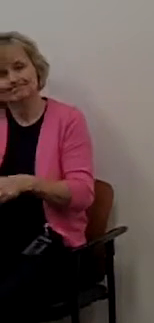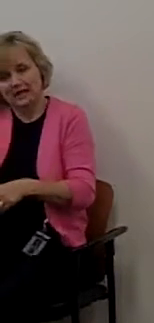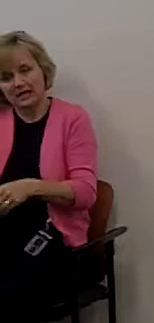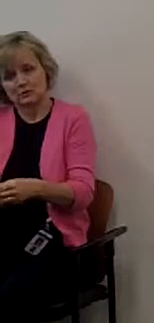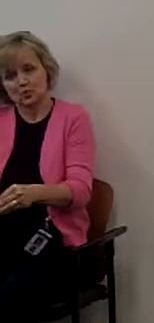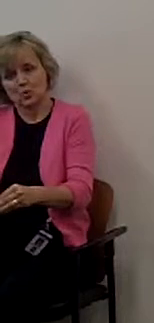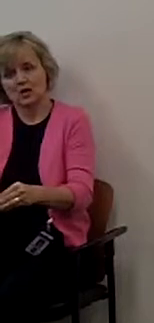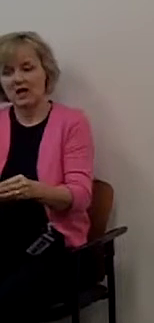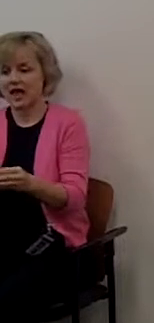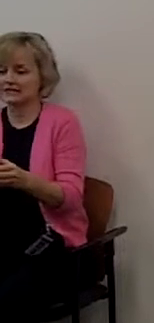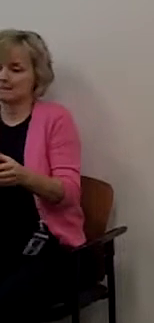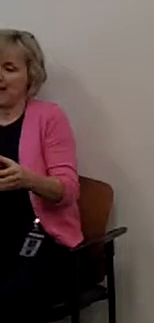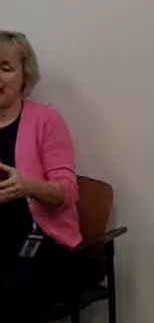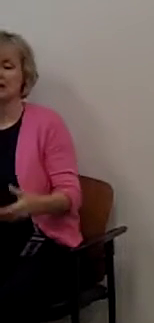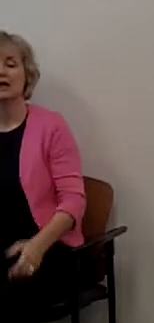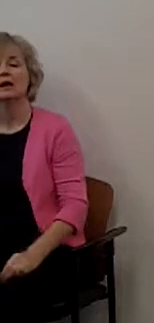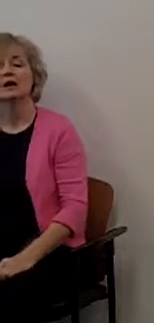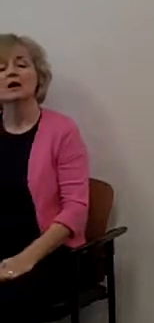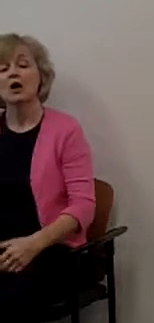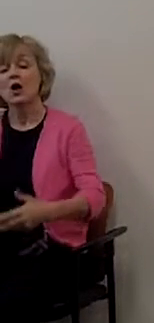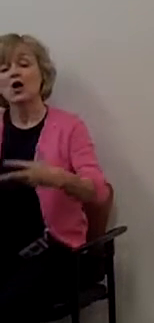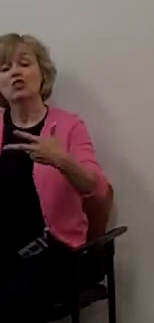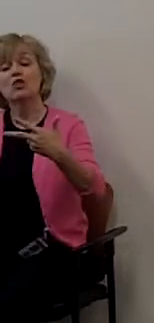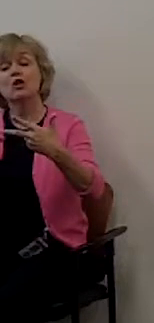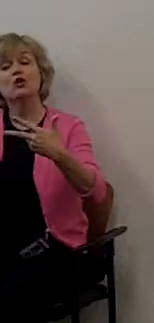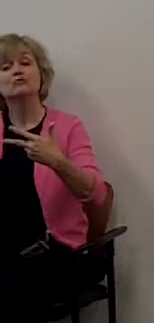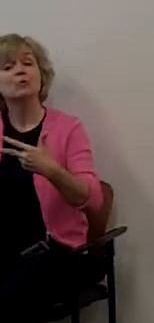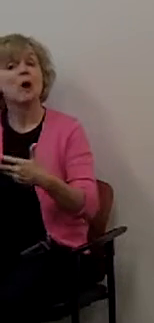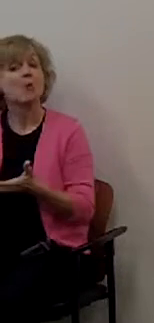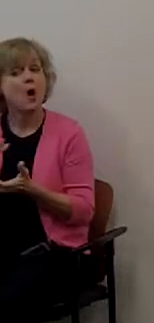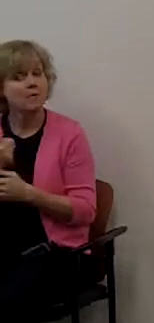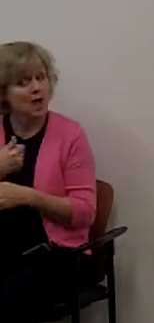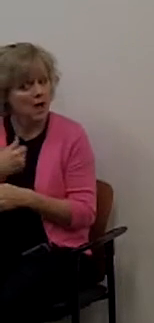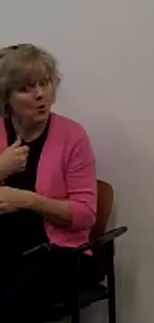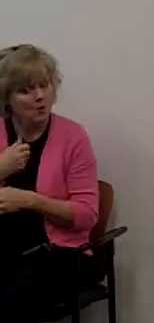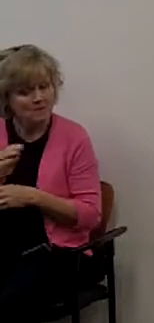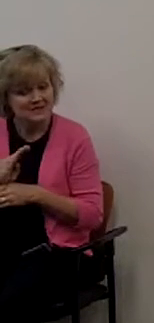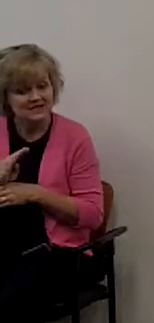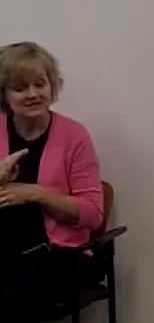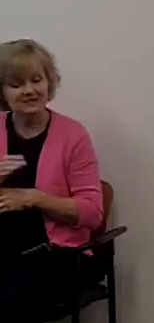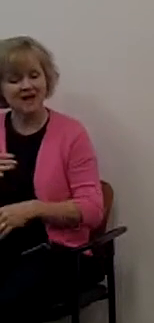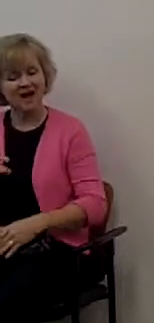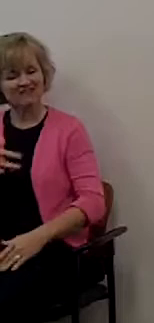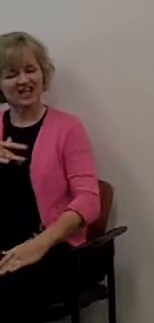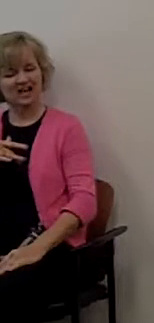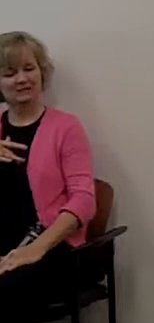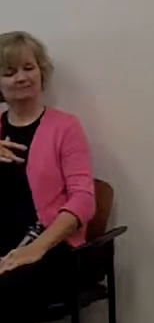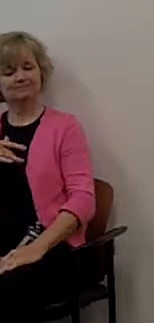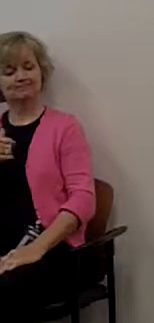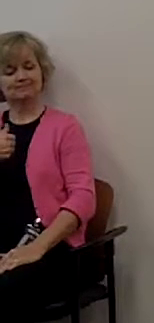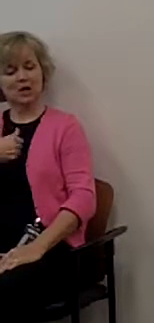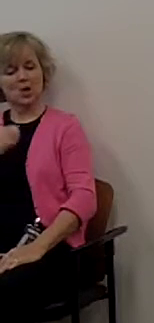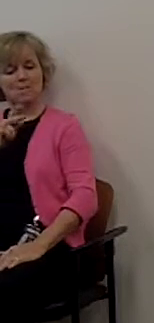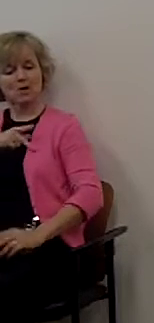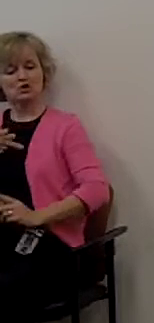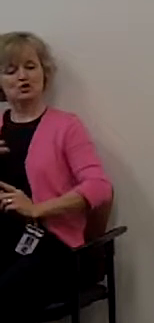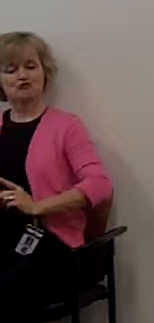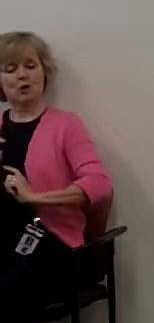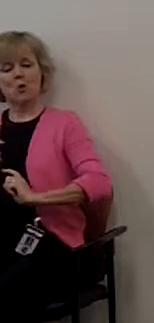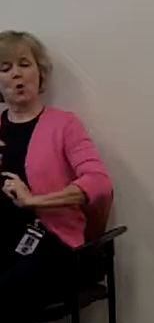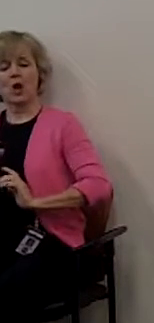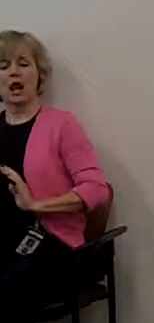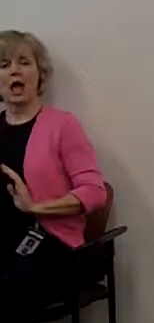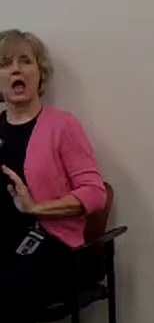And the third reason I want my own business is that it's personally rewarding. I mean, being able to own your own